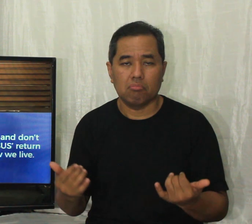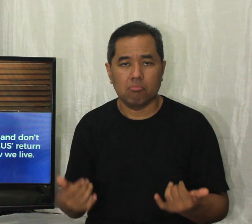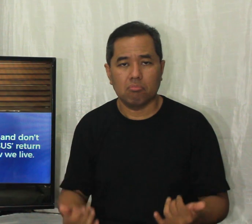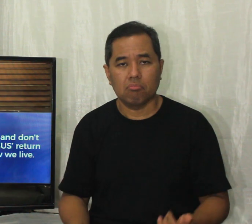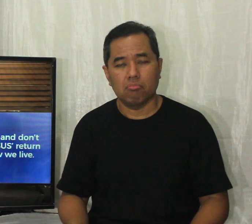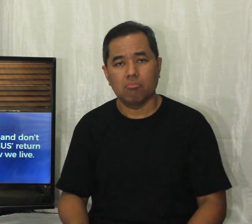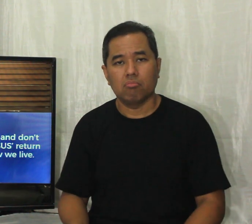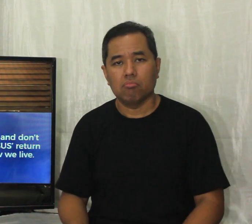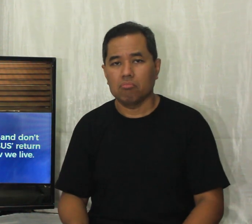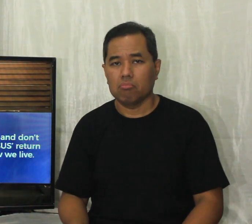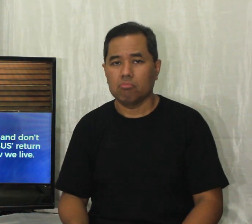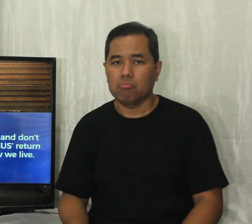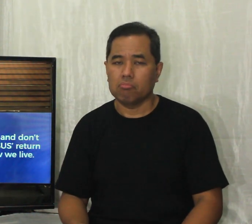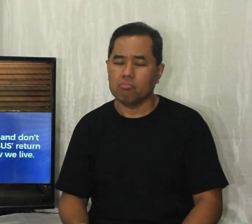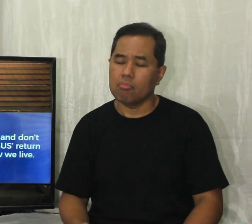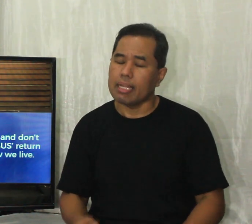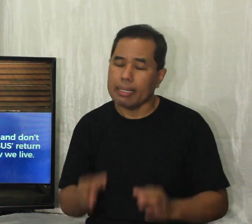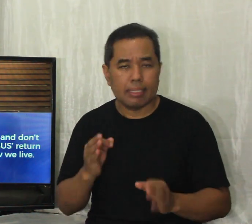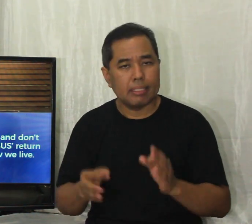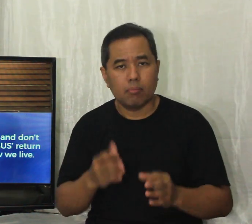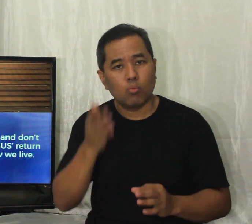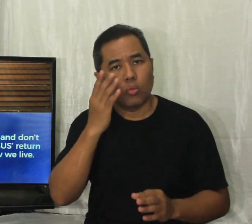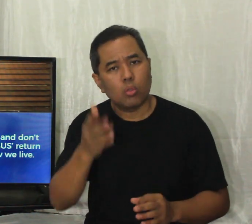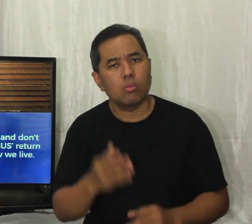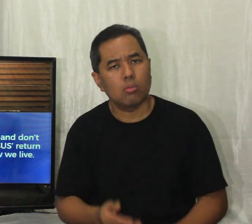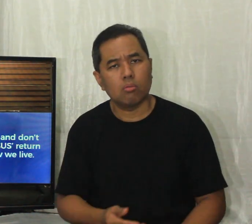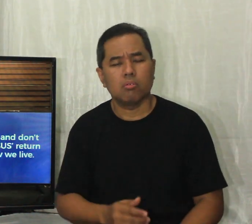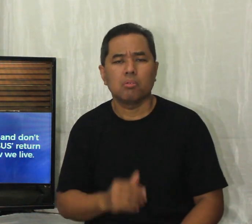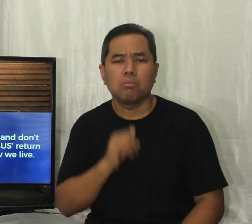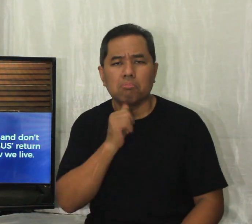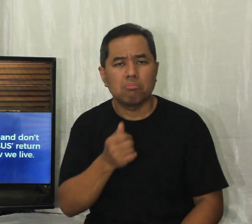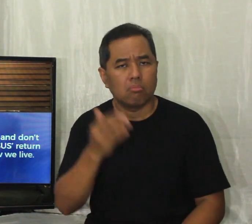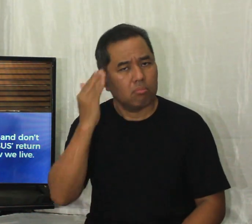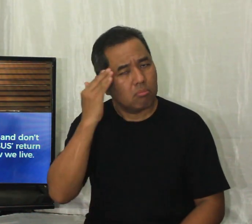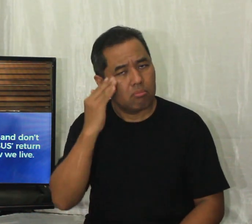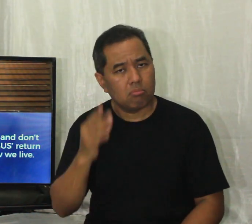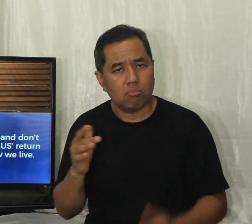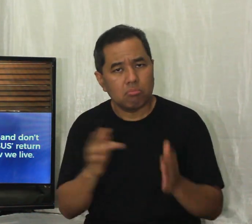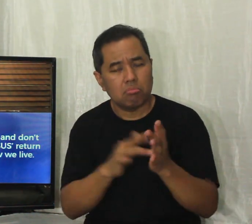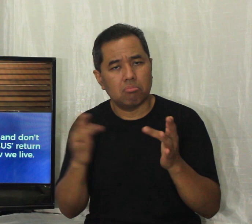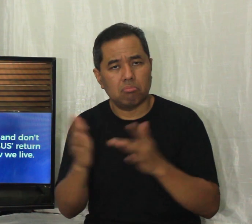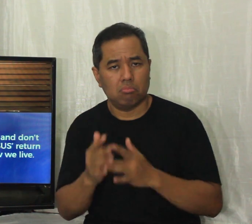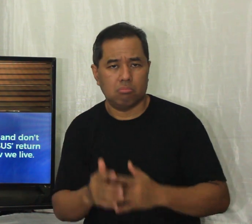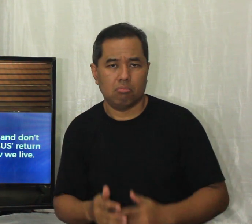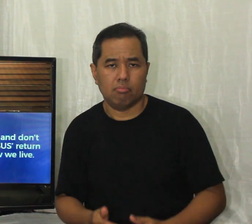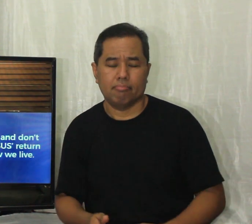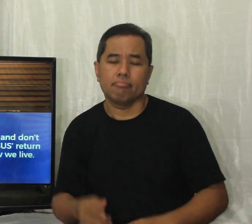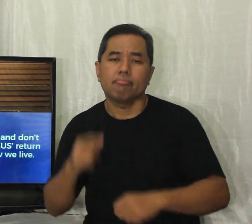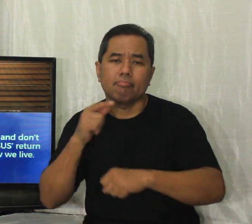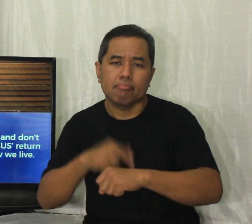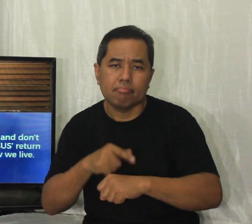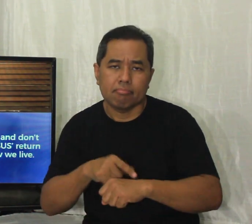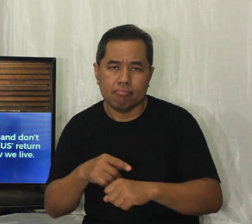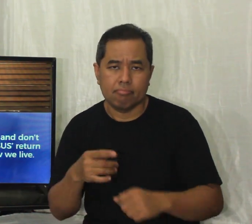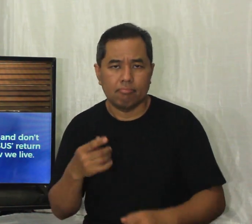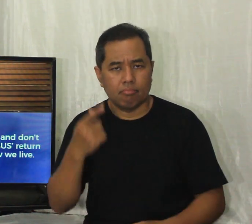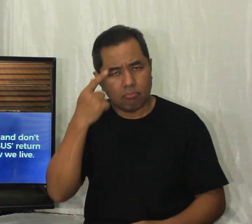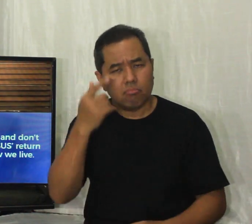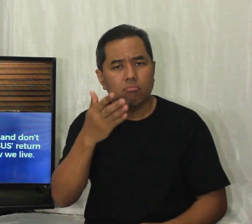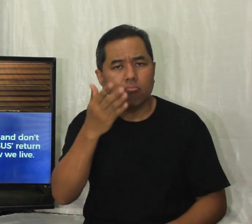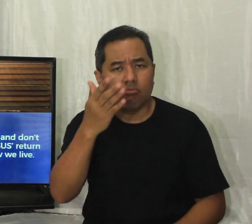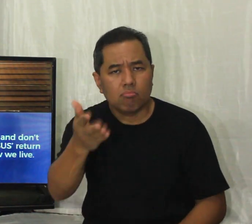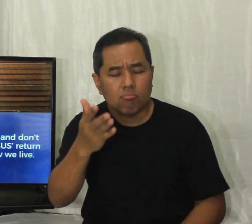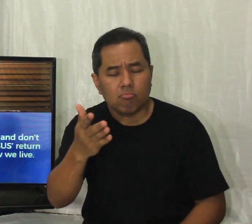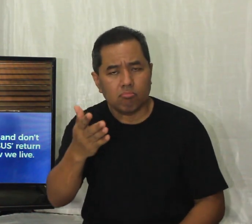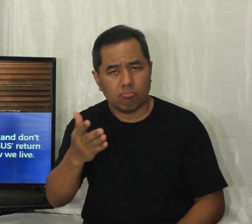understanding. If you don't know Jesus, maybe it's time for you to find out more about him. Let's just join